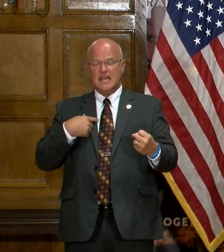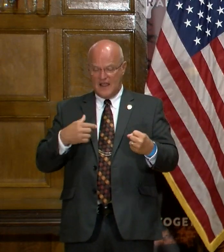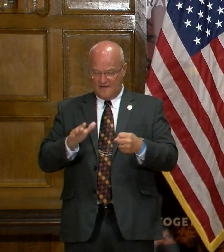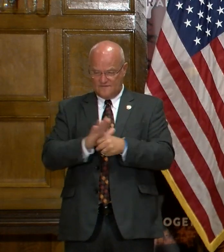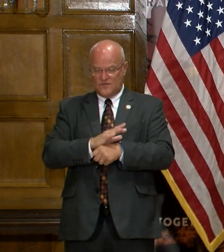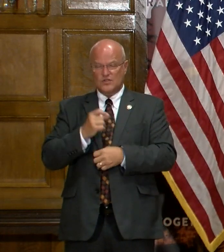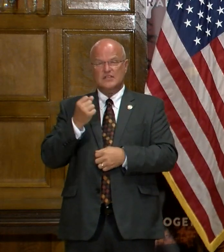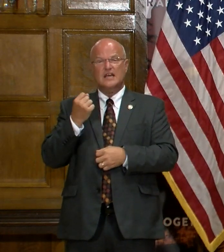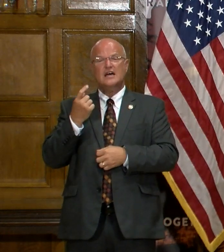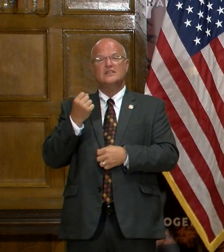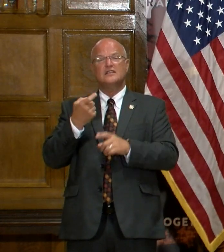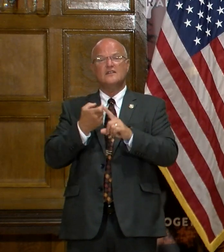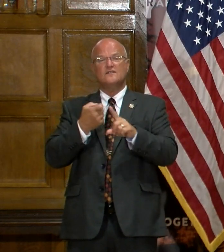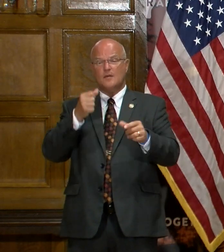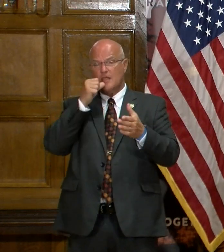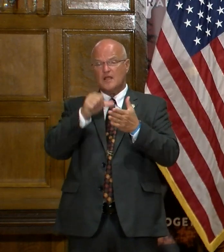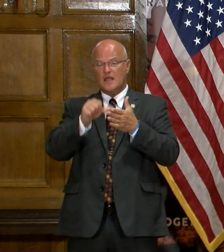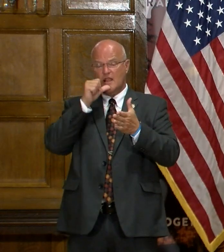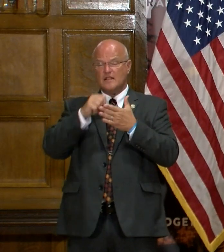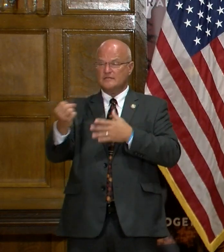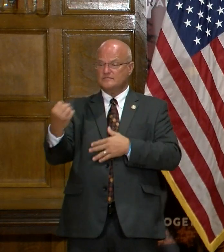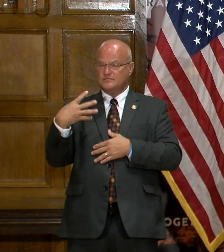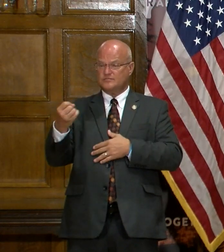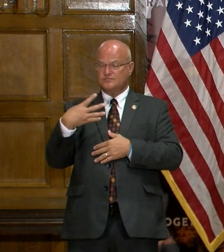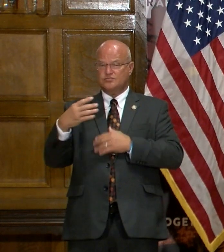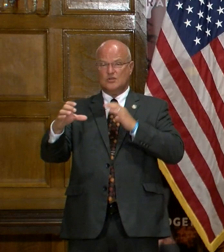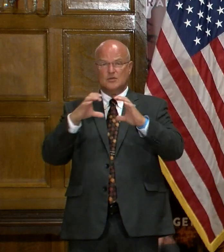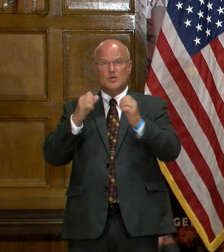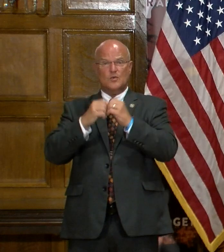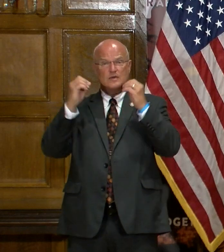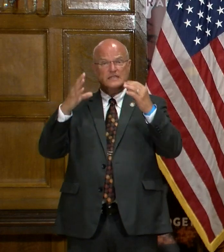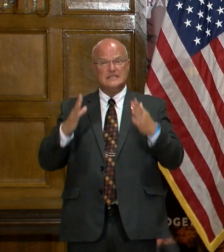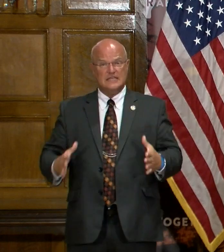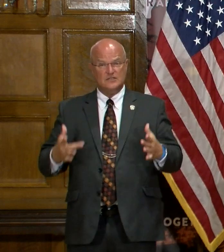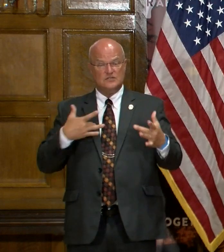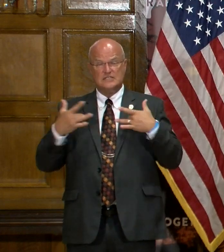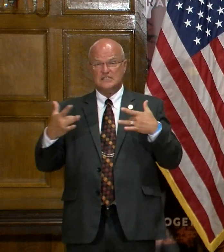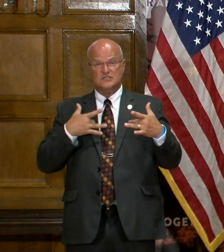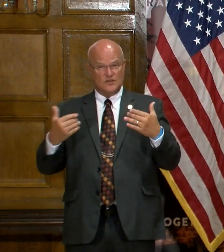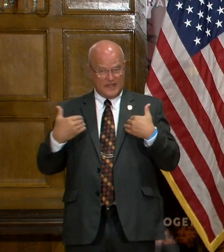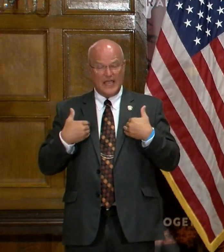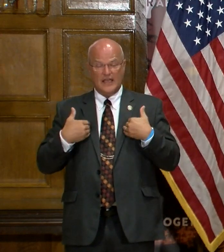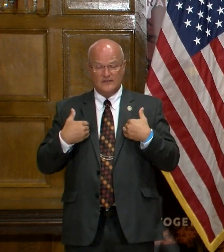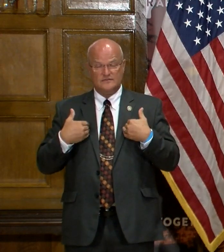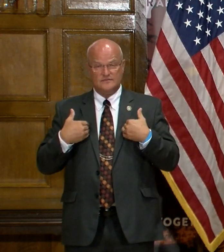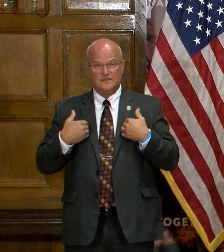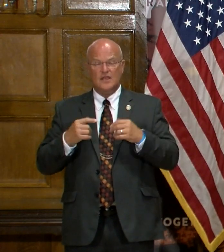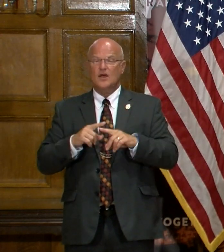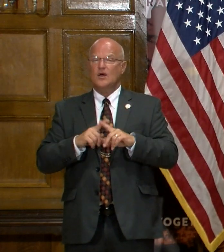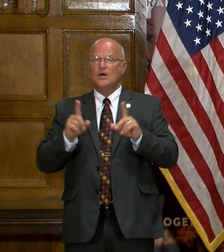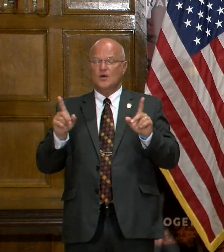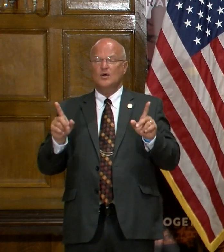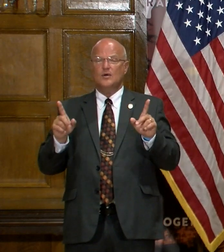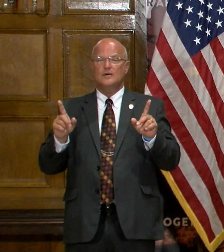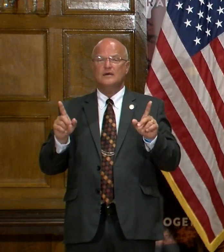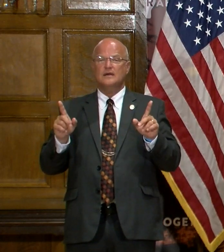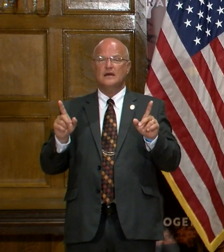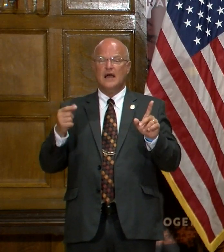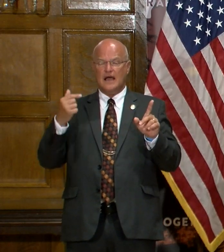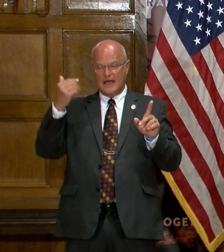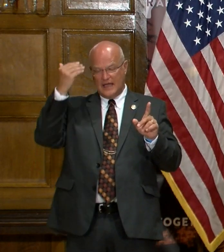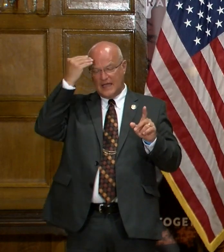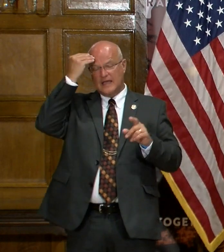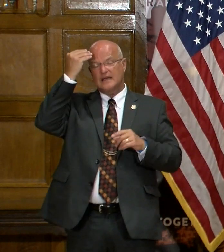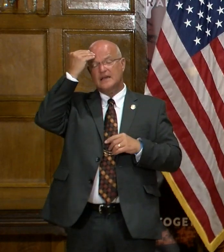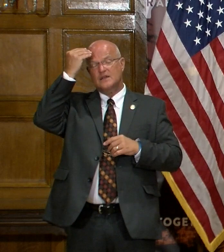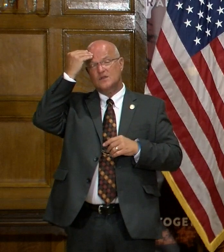fully understand from the letters I get, the communication I have with teachers, the concern that they have, but I know